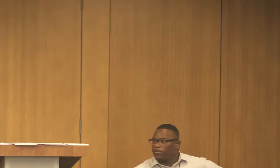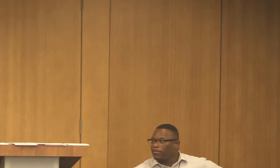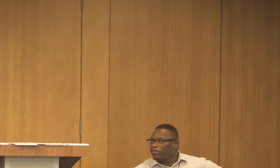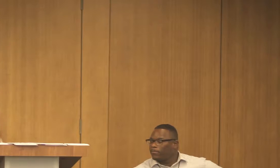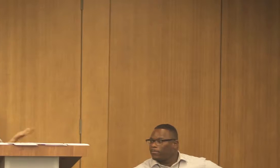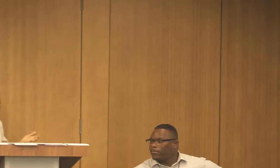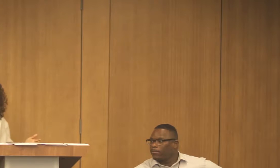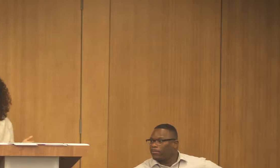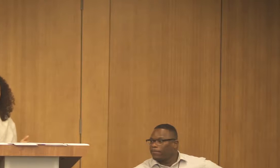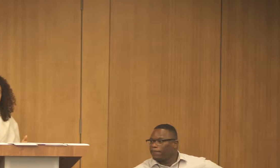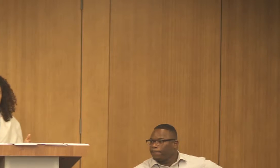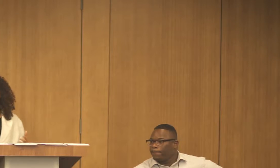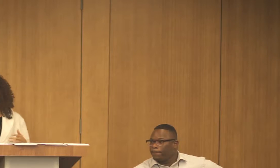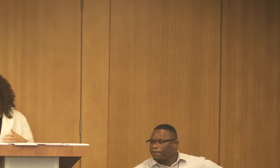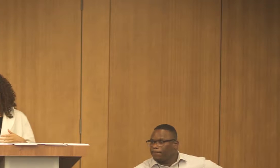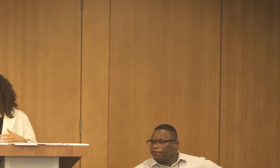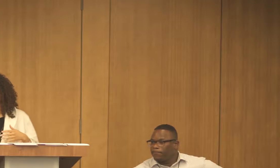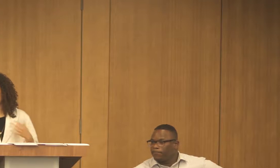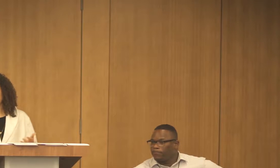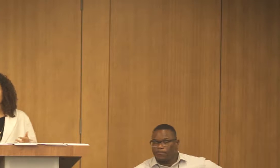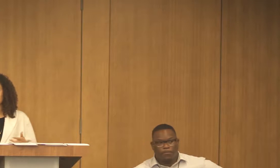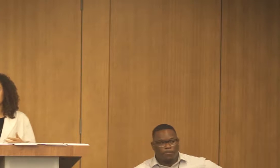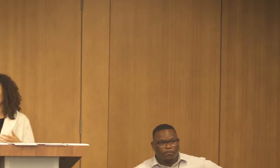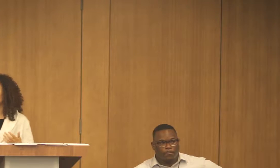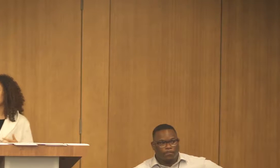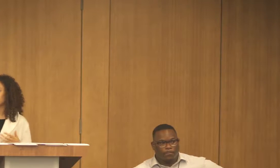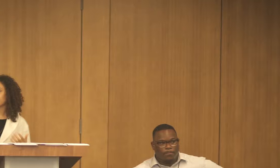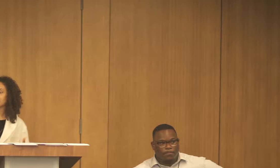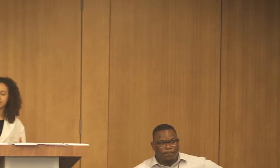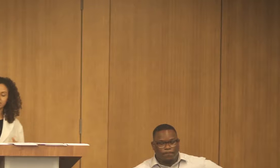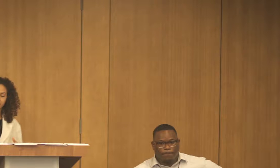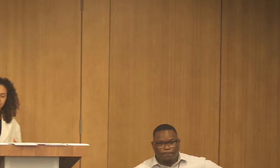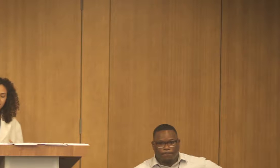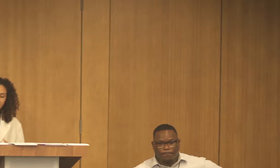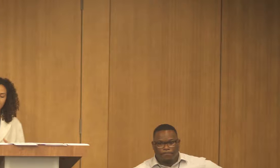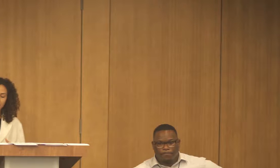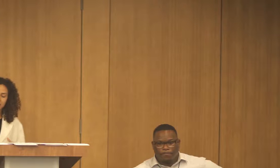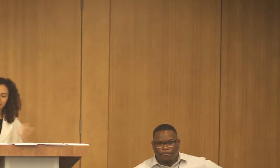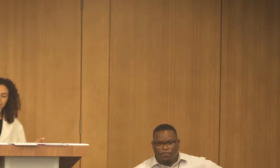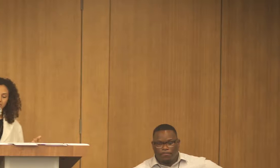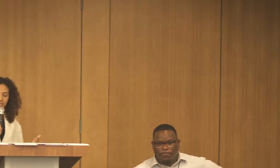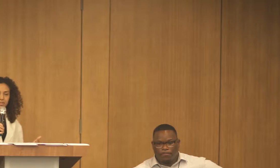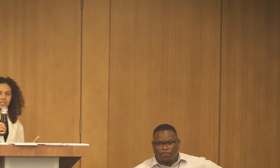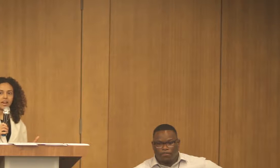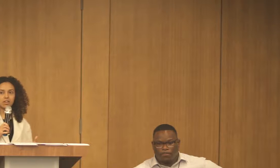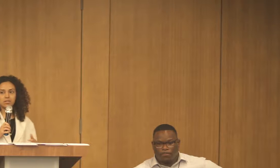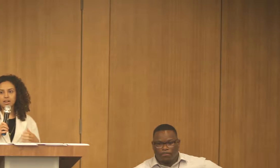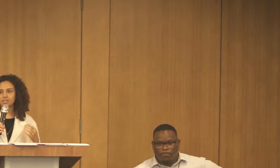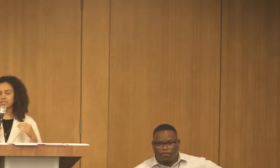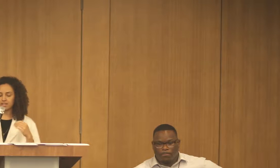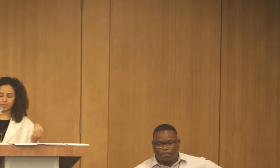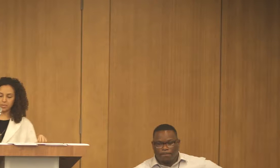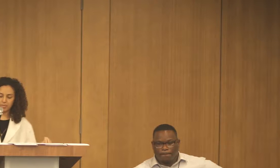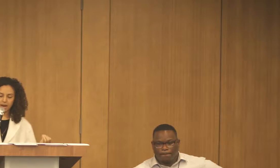Thank you all. So I think we have a really good diversity in the room of different types of partnerships and organizations. And I would love for each of you to